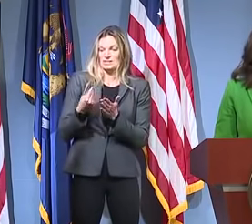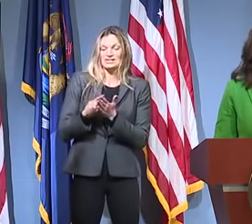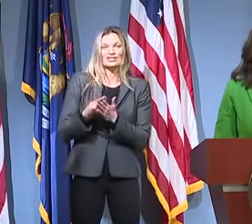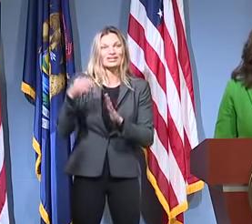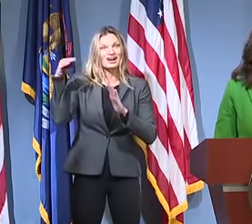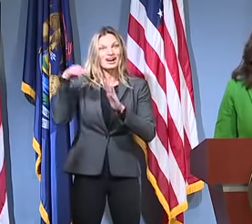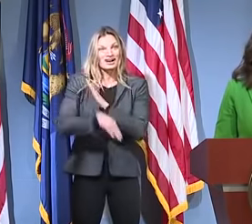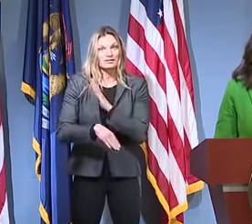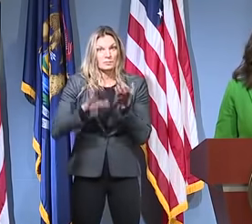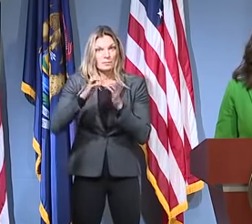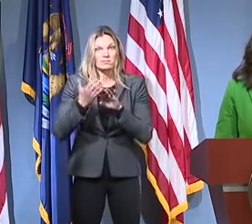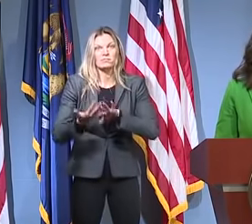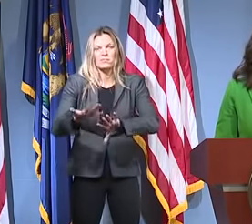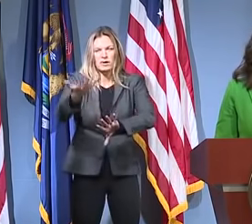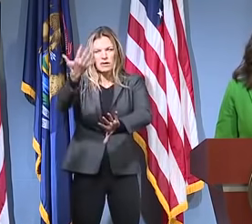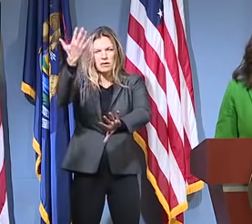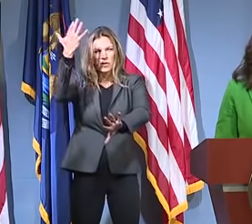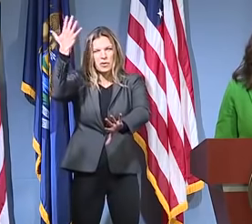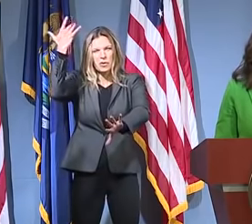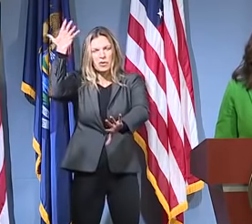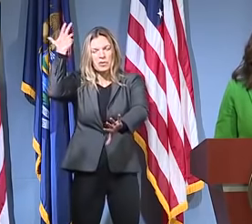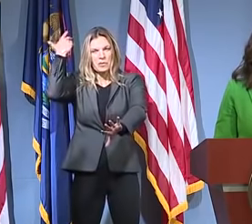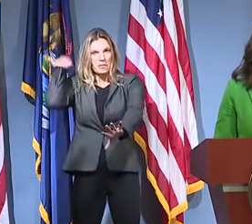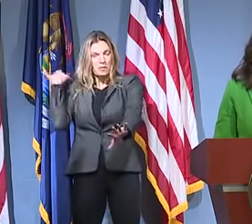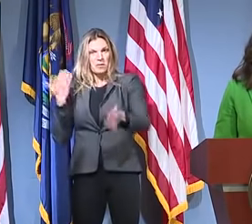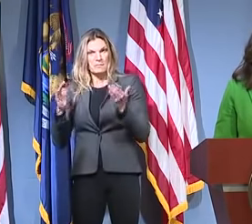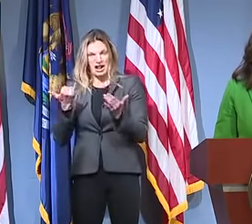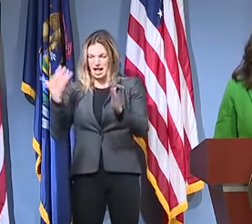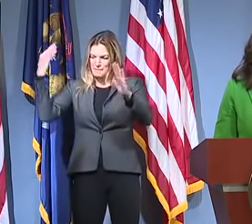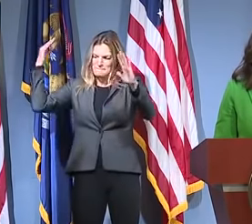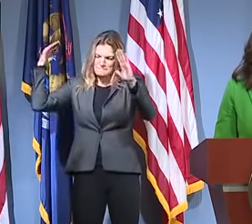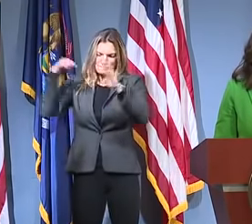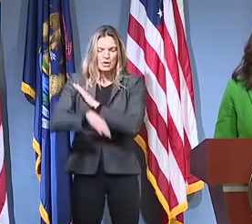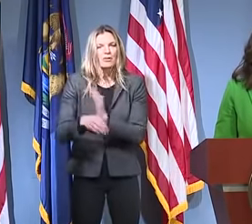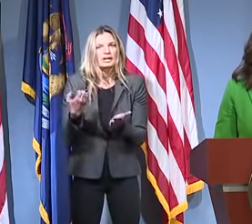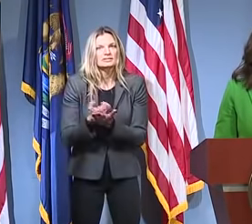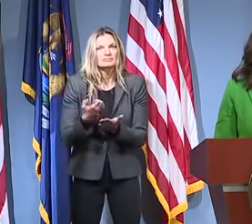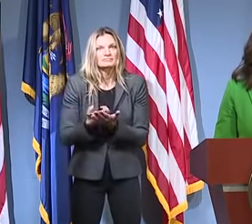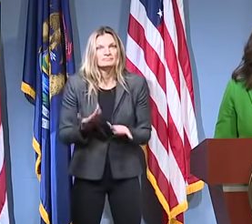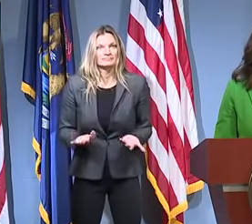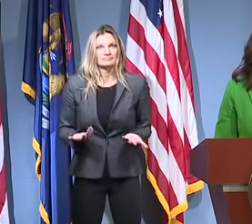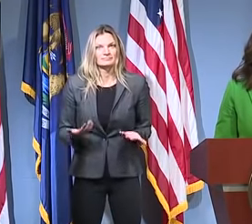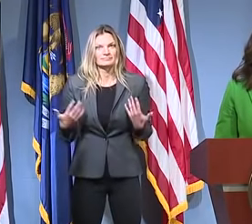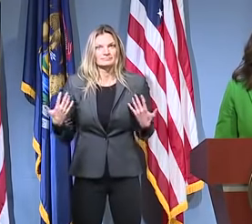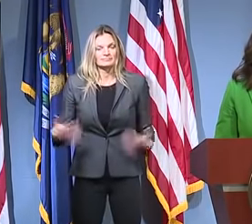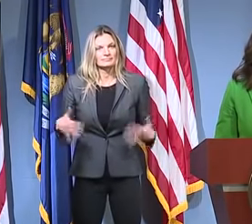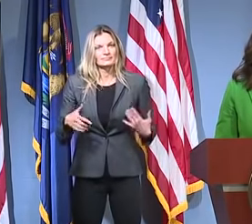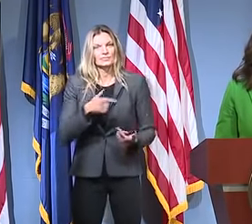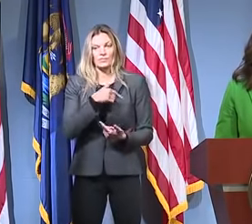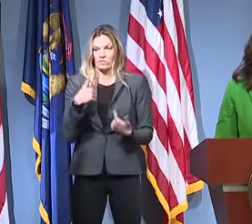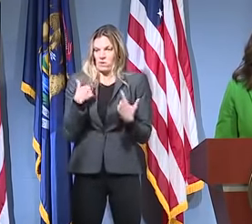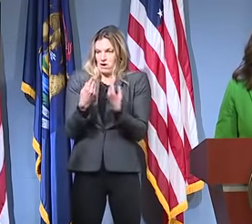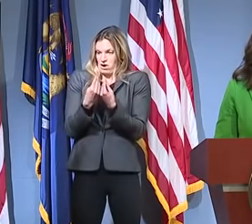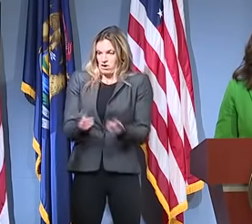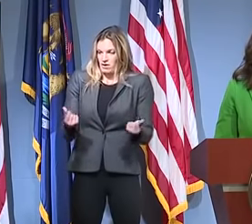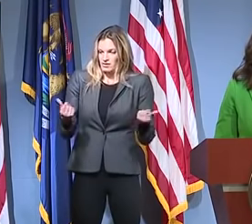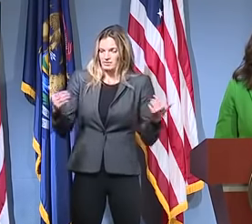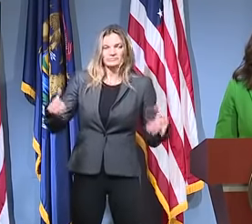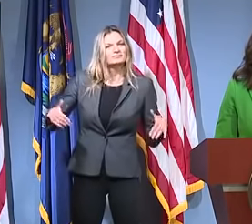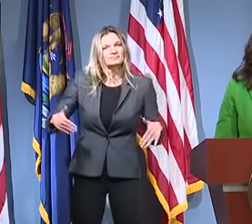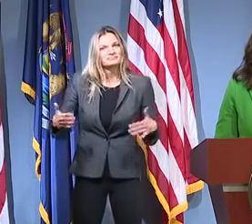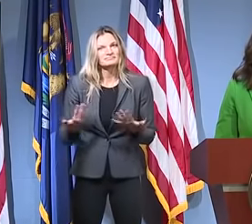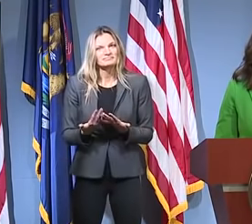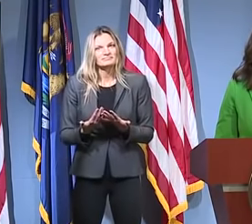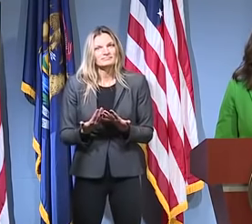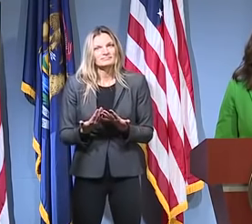Great Depression, economic calamity, because we never as a country got our arms around this crisis. And we're